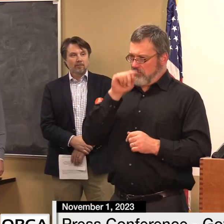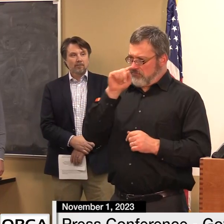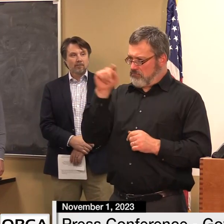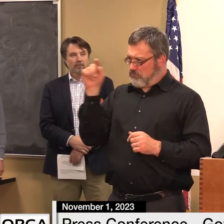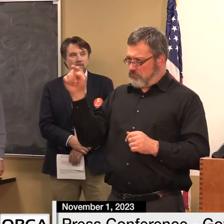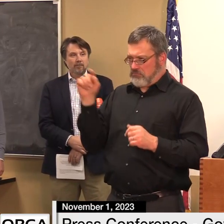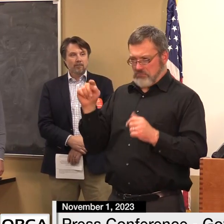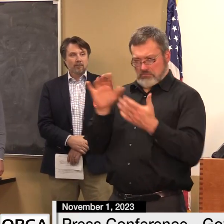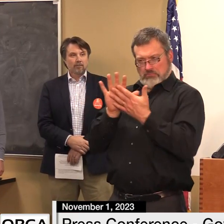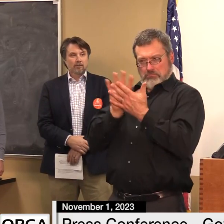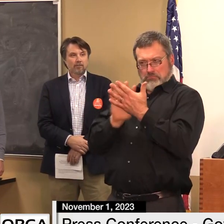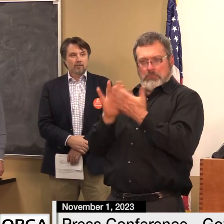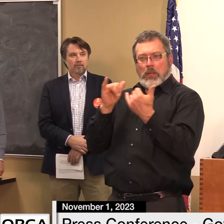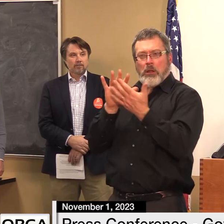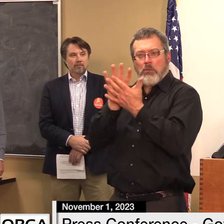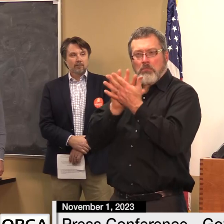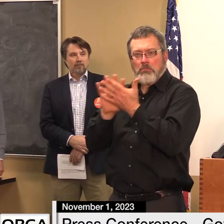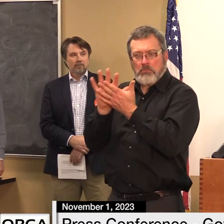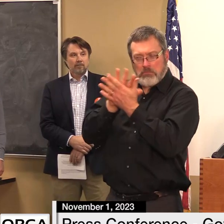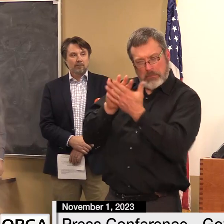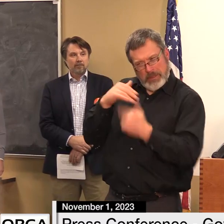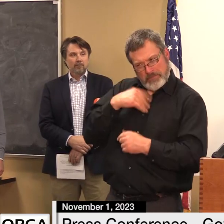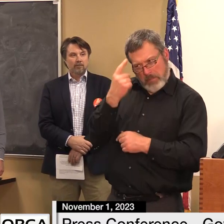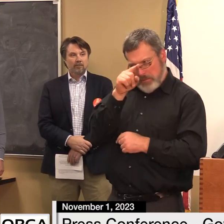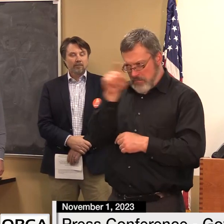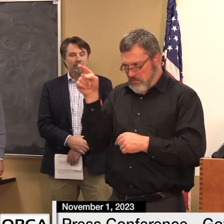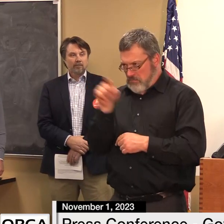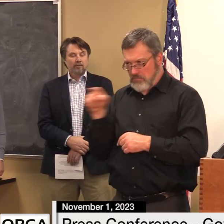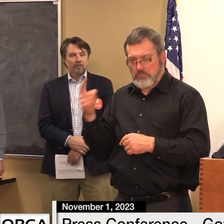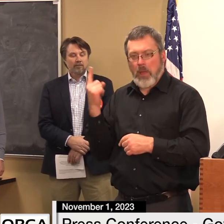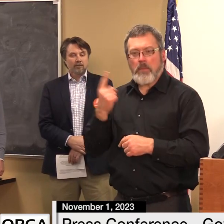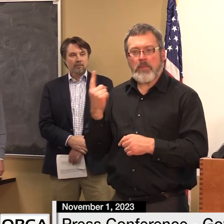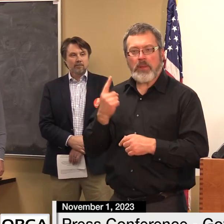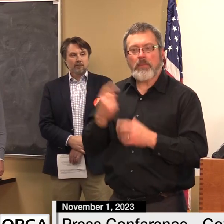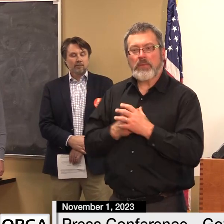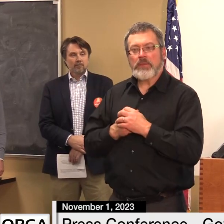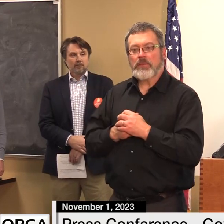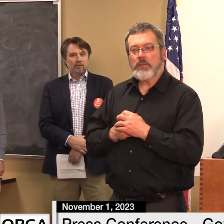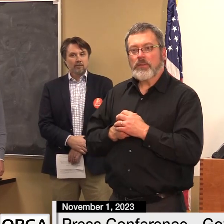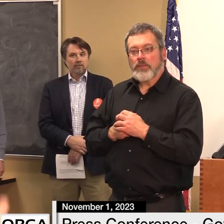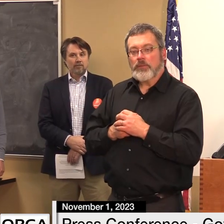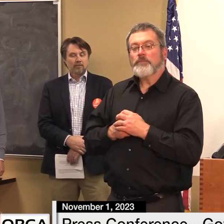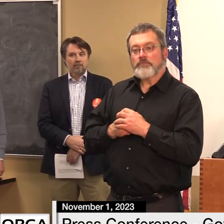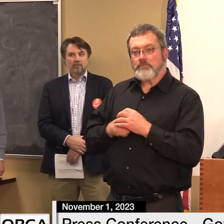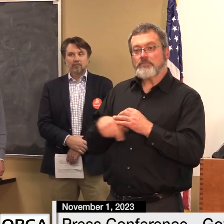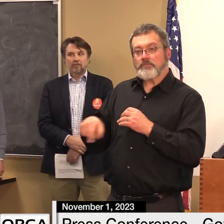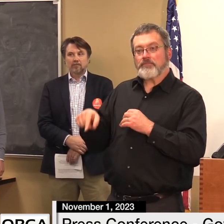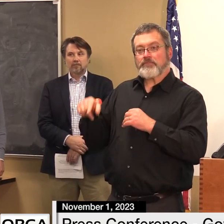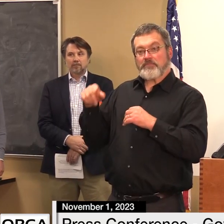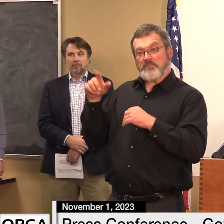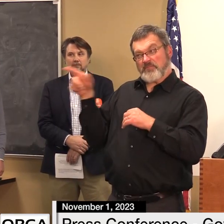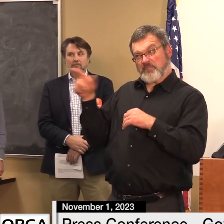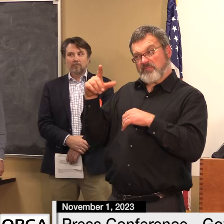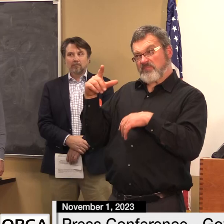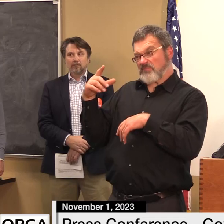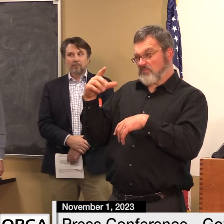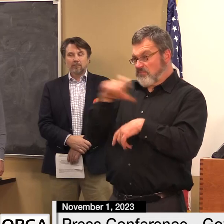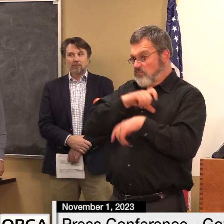month. So we are, BSP is working nonstop. Our Vermont